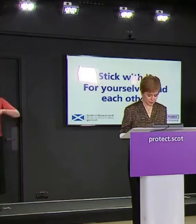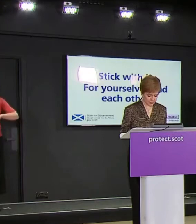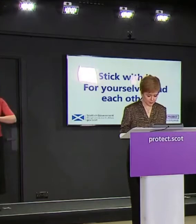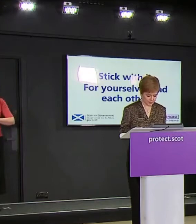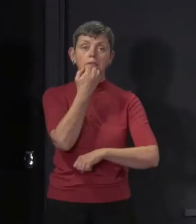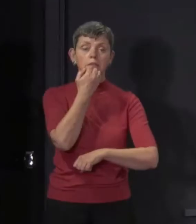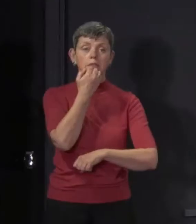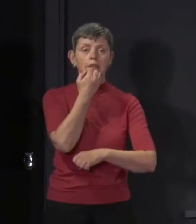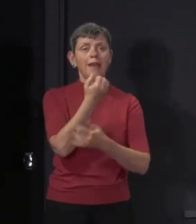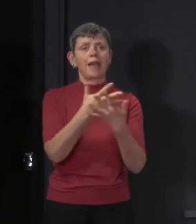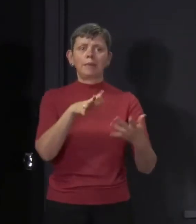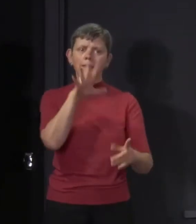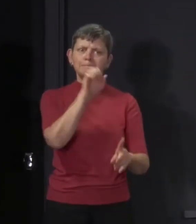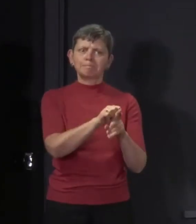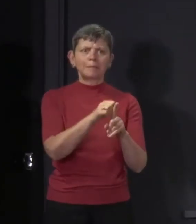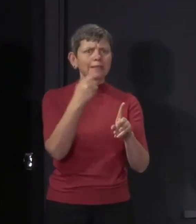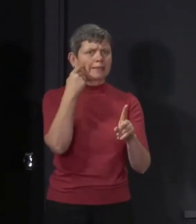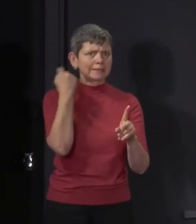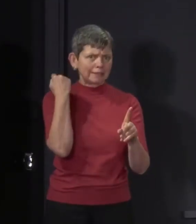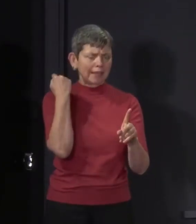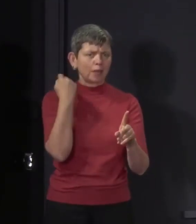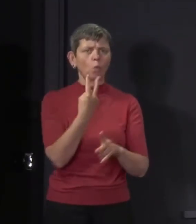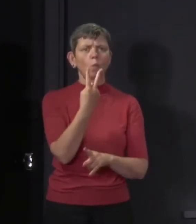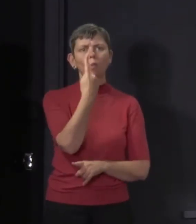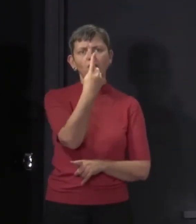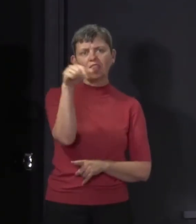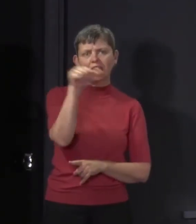The total number of positive cases reported yesterday was